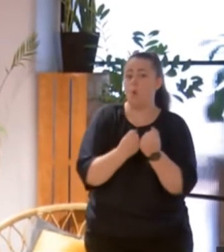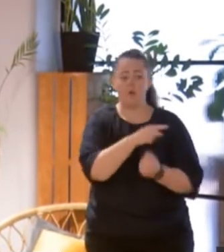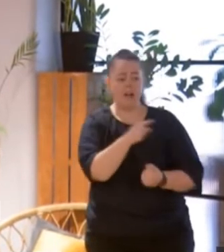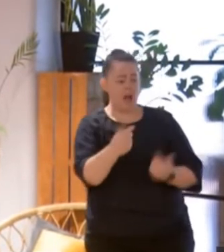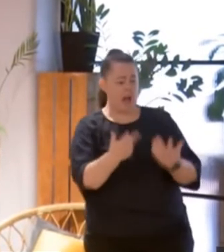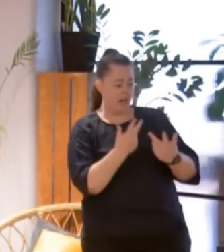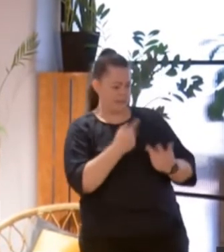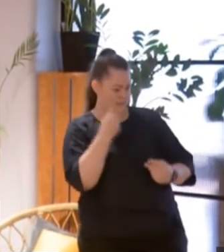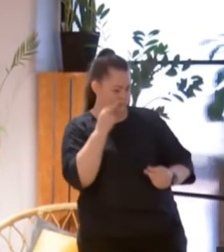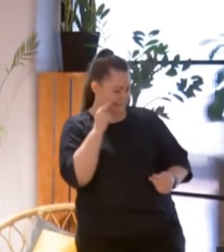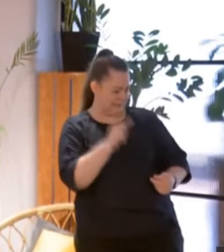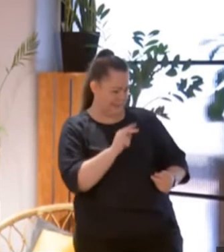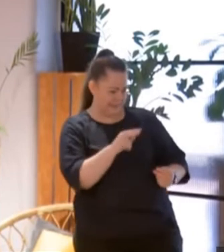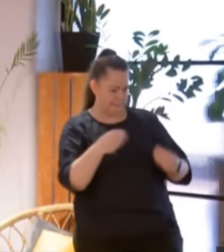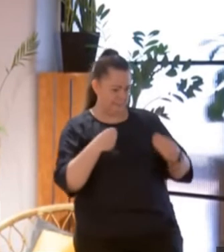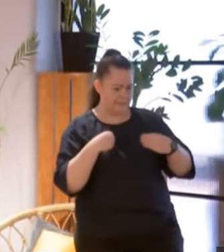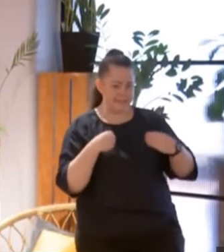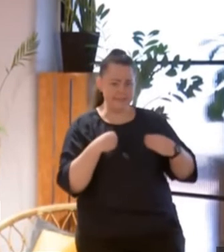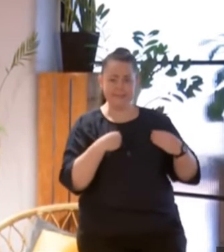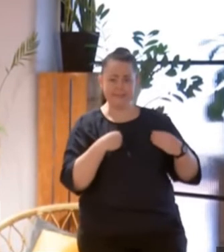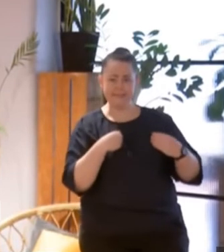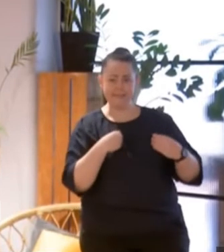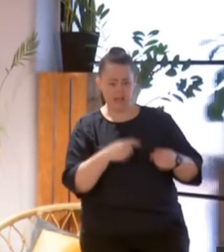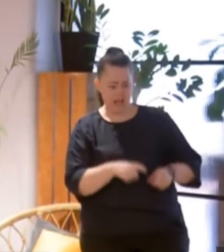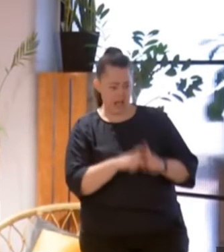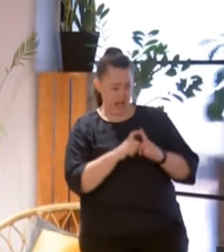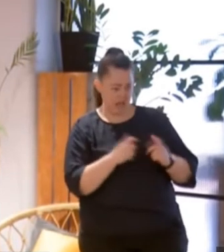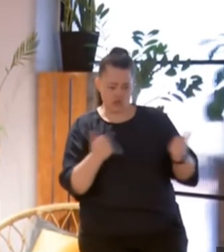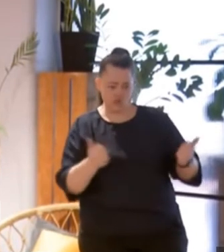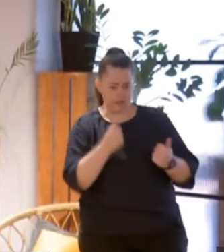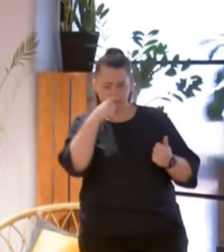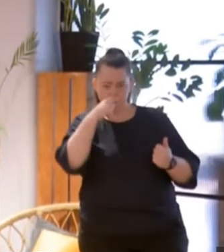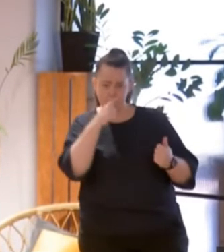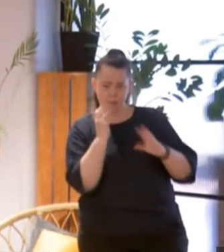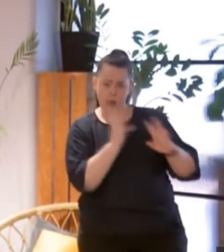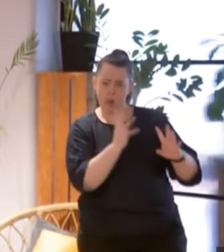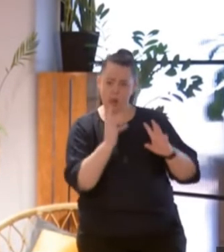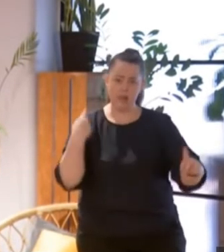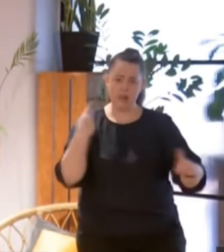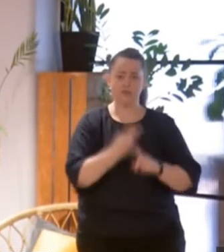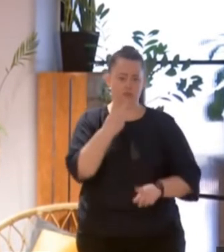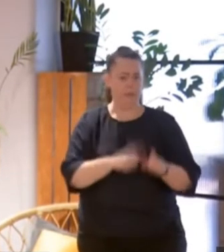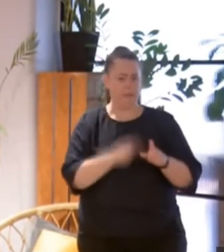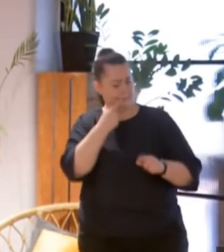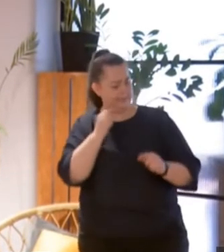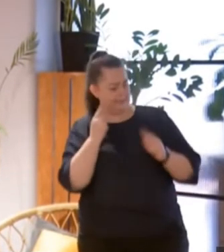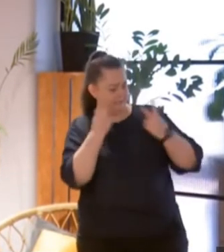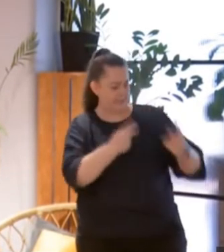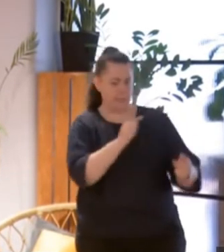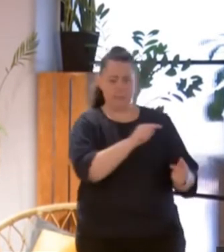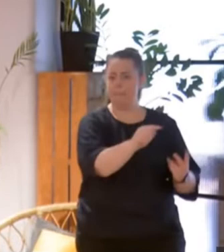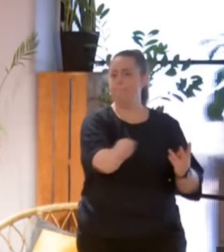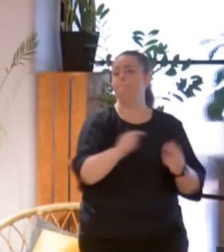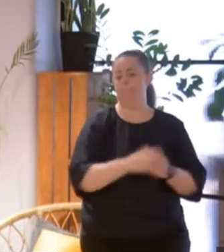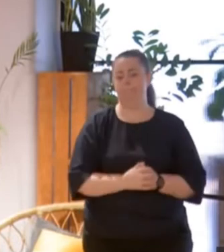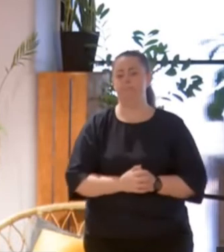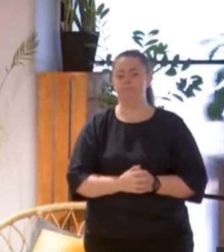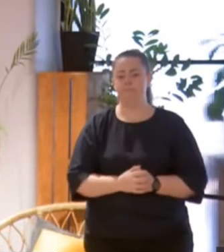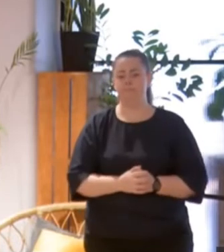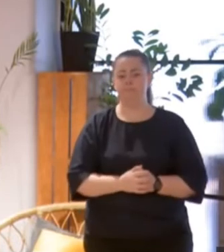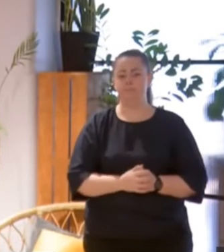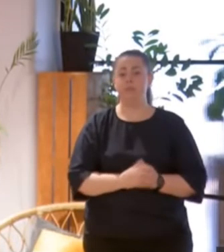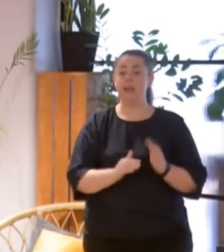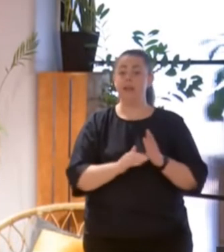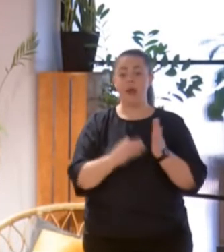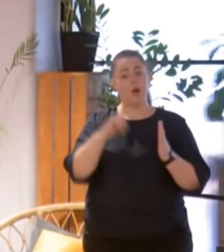tough. Accommodation, tourism, get out and about and enjoy the best that Sydney and New South Wales has to offer. I am